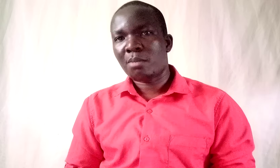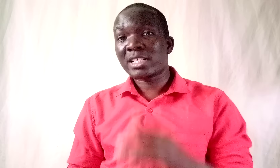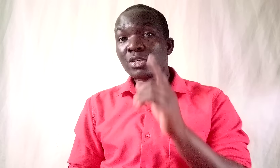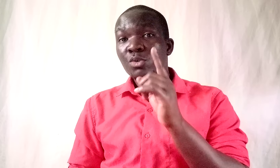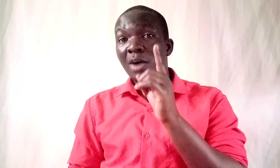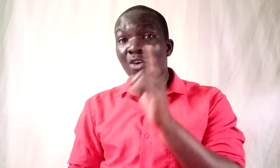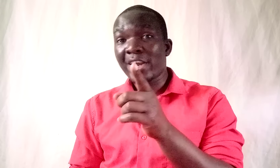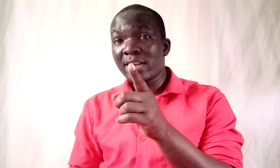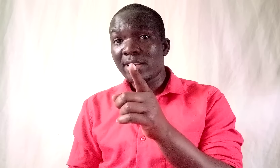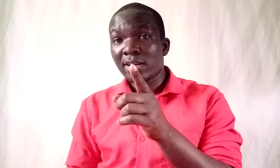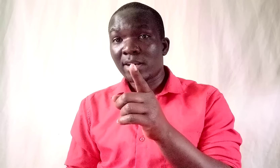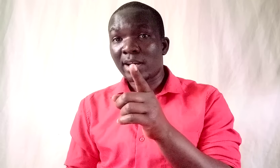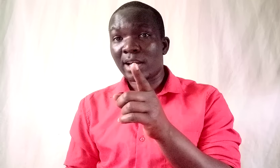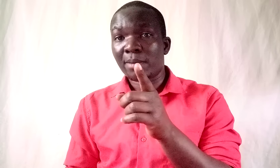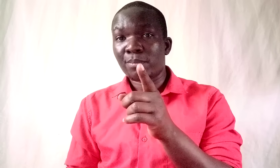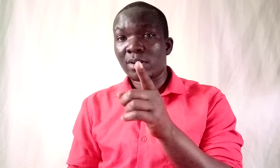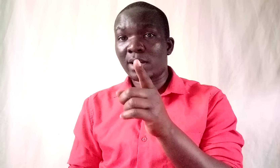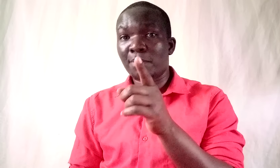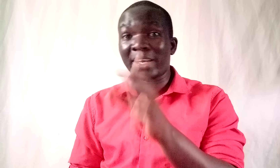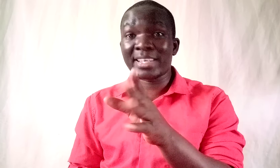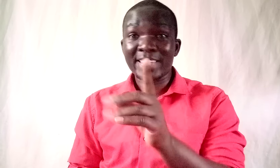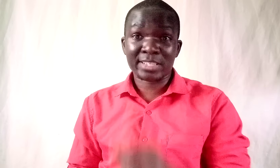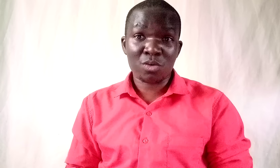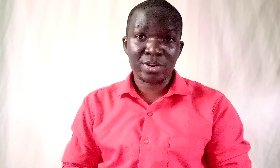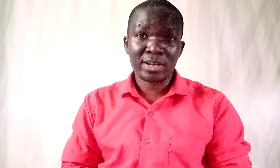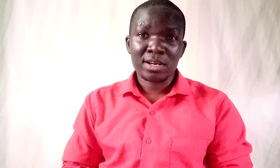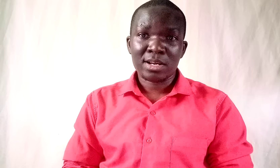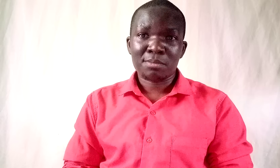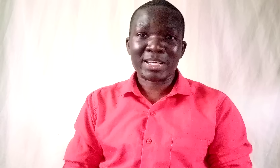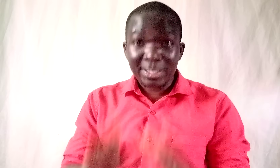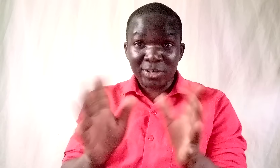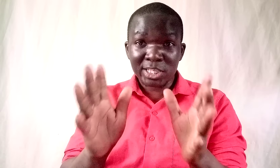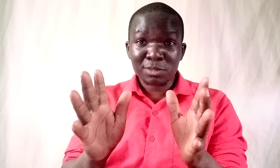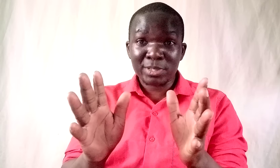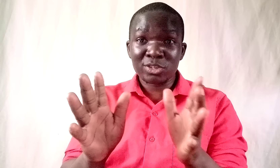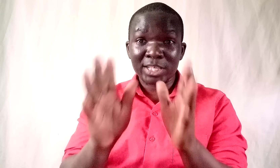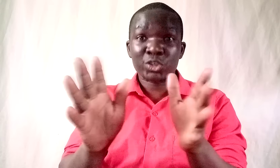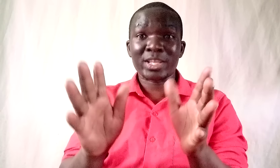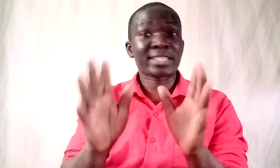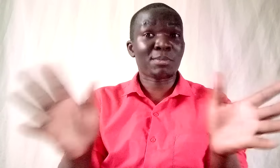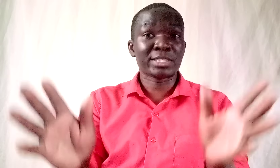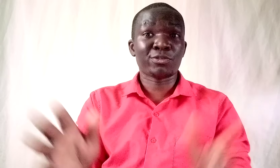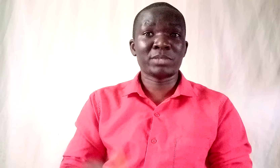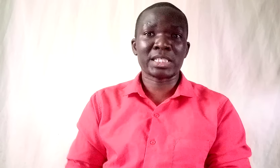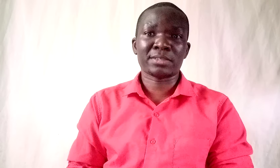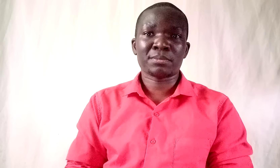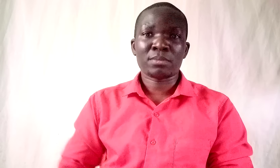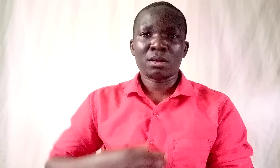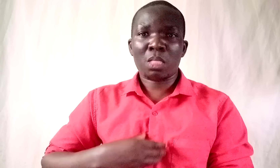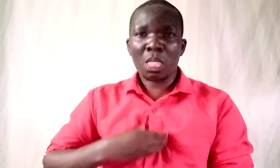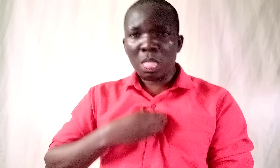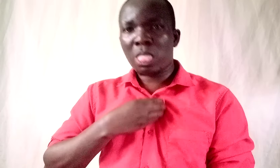But you avoid making the sound. But the facial expression can show that someone is vomiting.